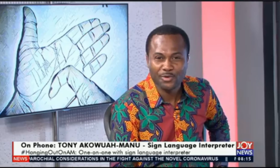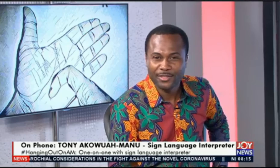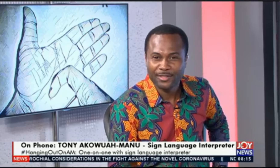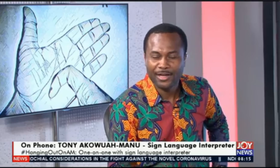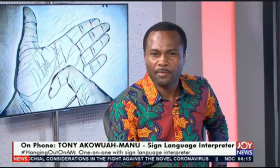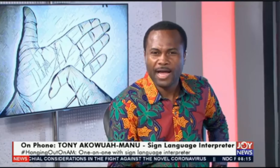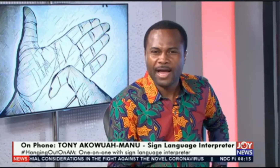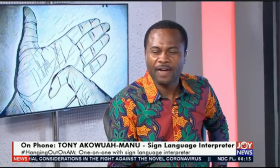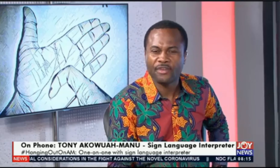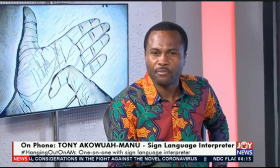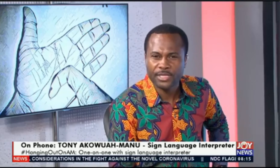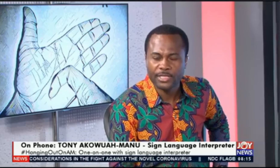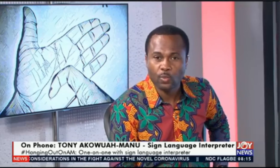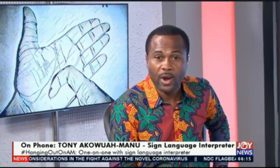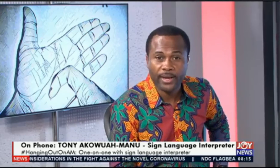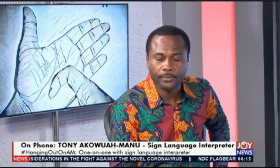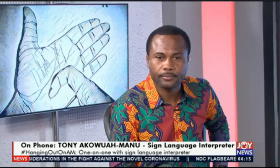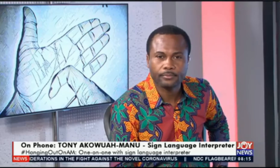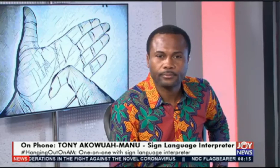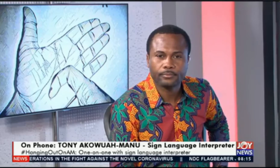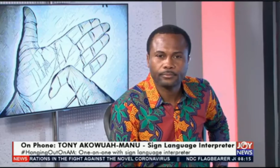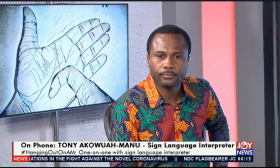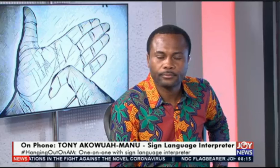you have embraced it. Why?